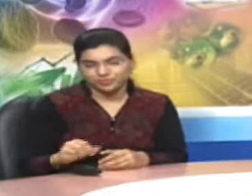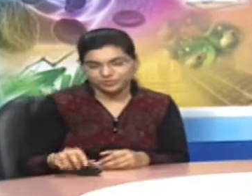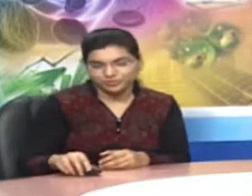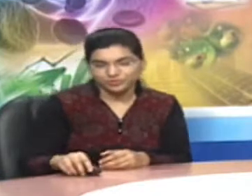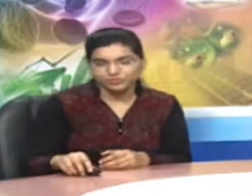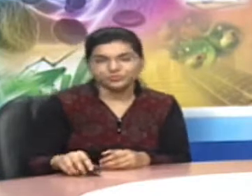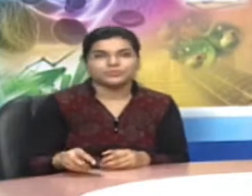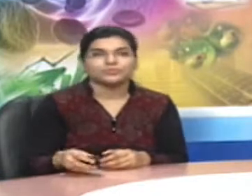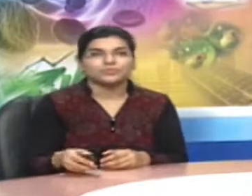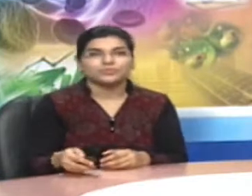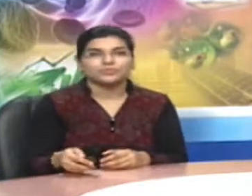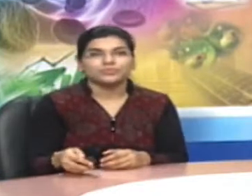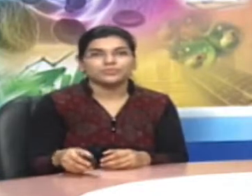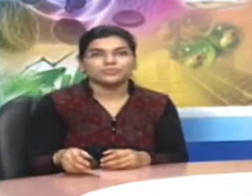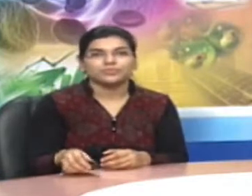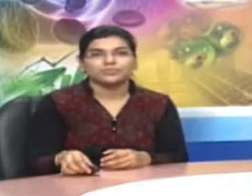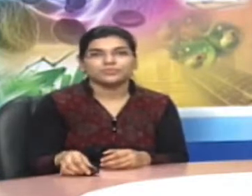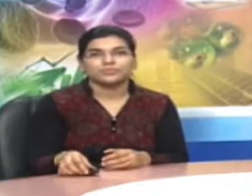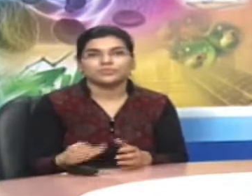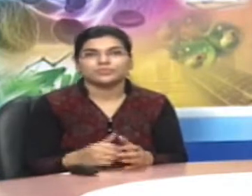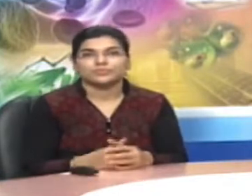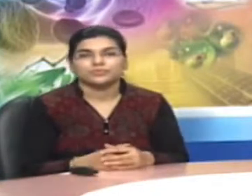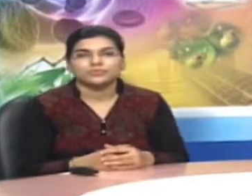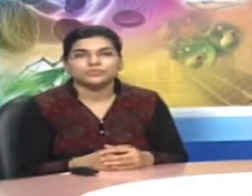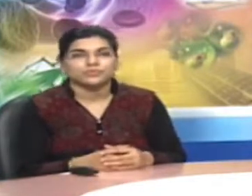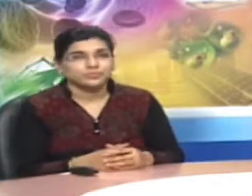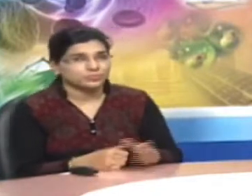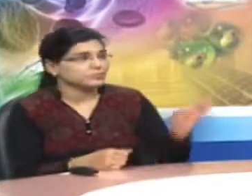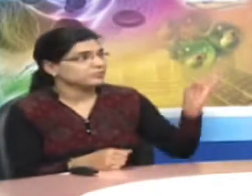This is as similar as the word.